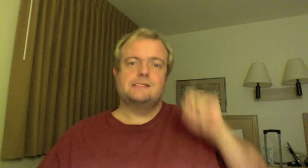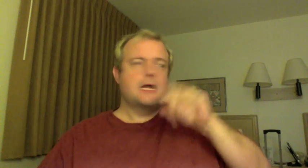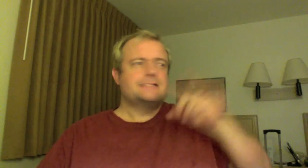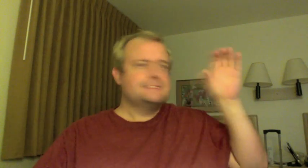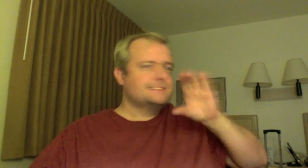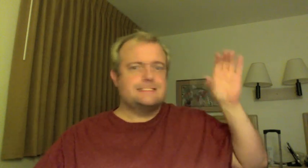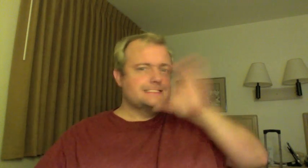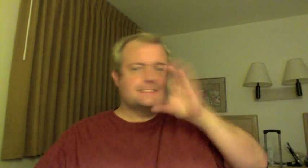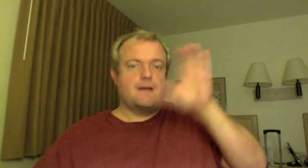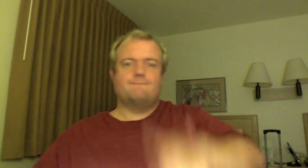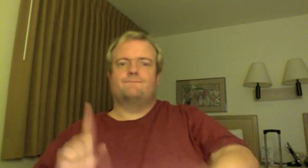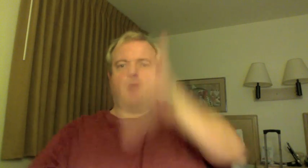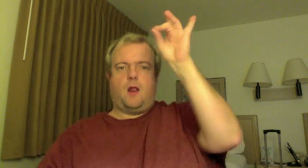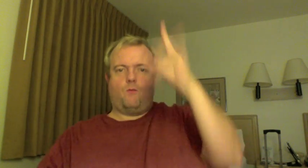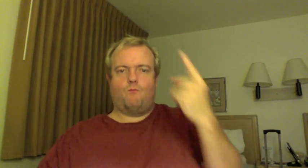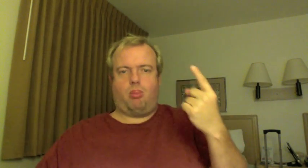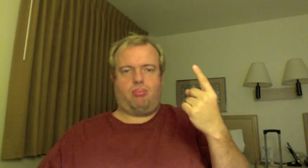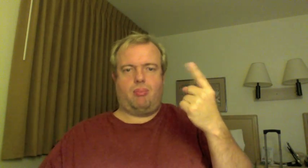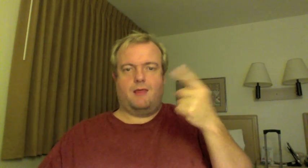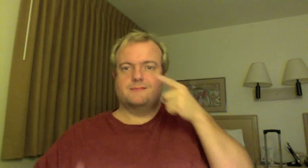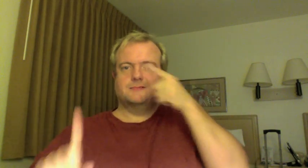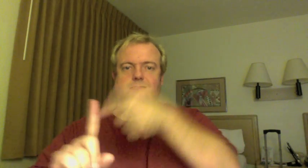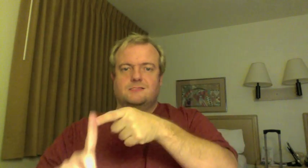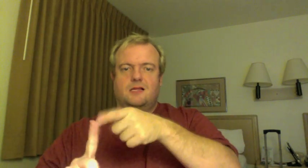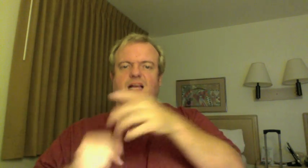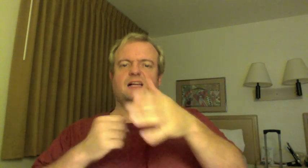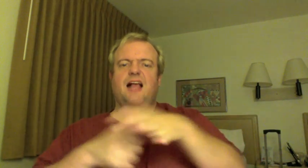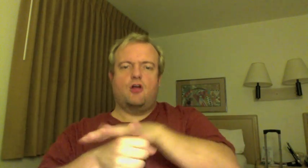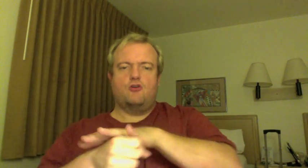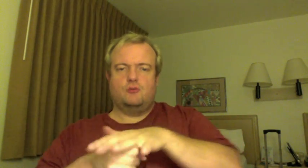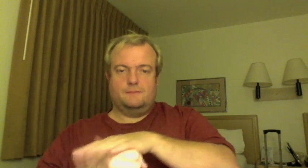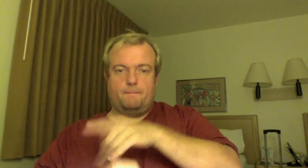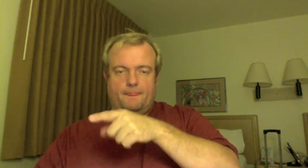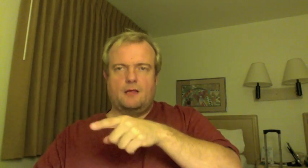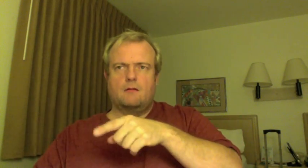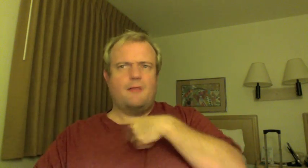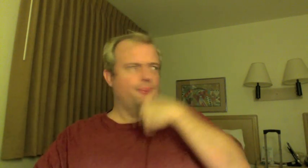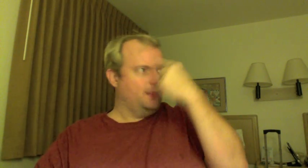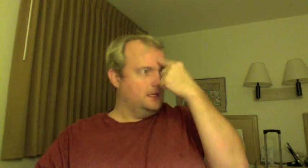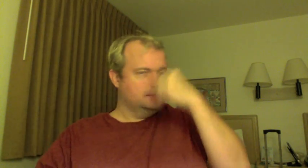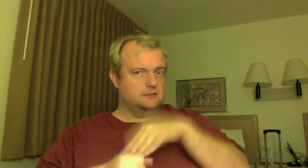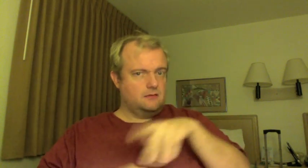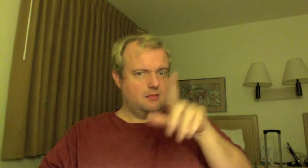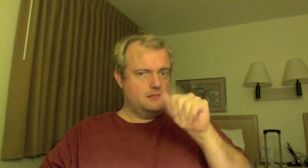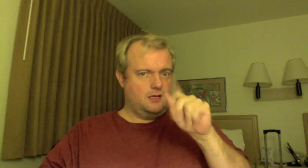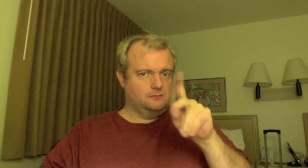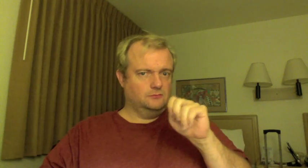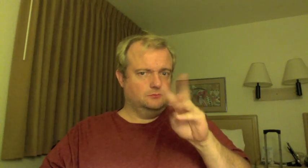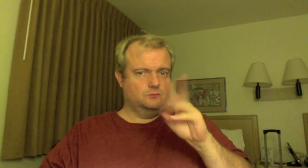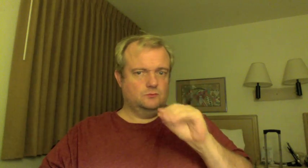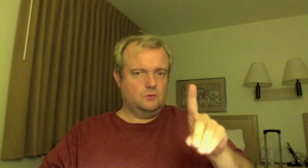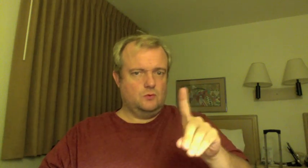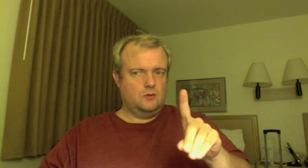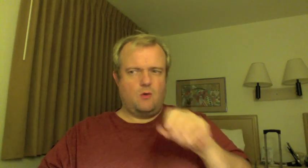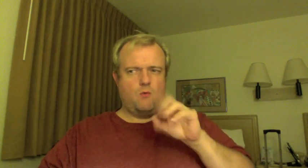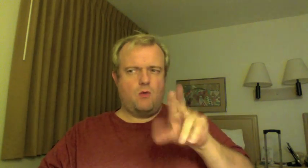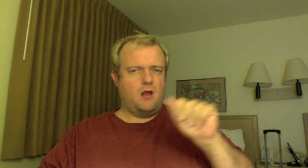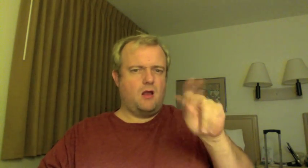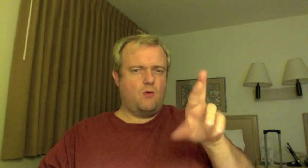Beijing, New Olympic. I think Bird's Nest could become this symbol.